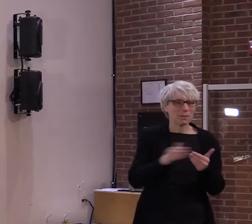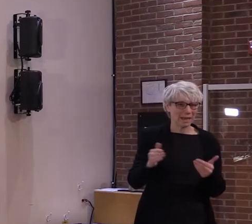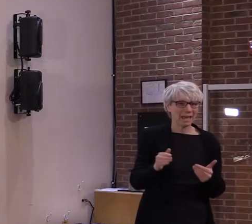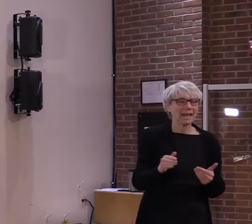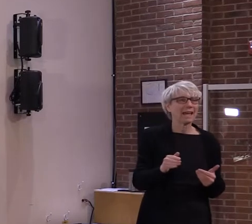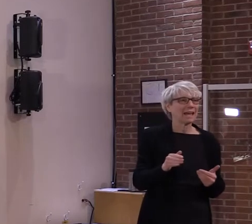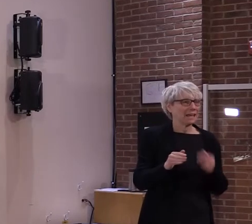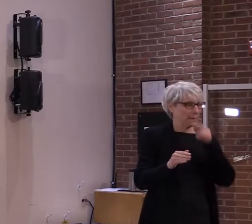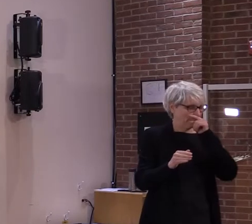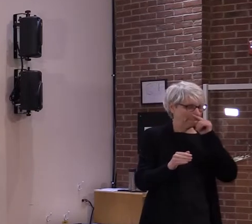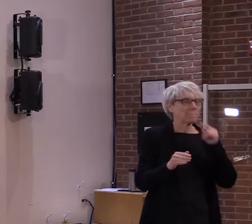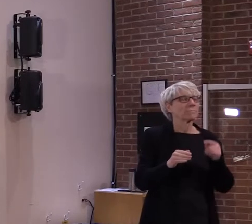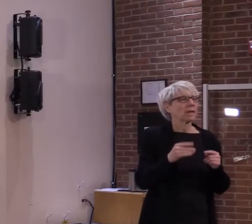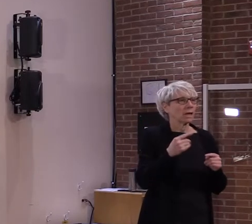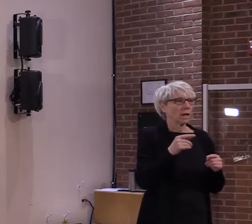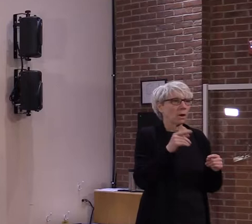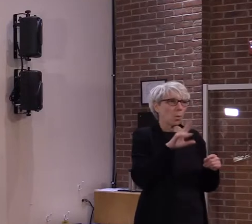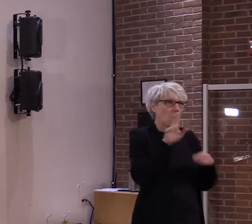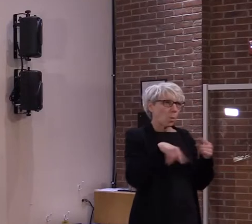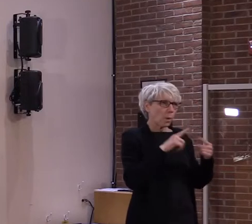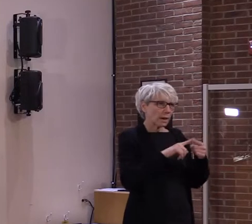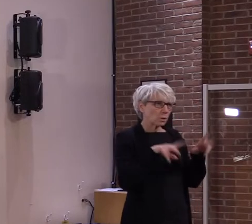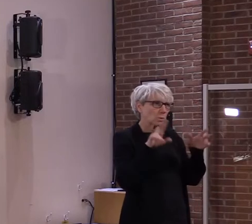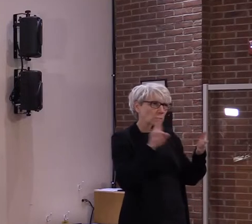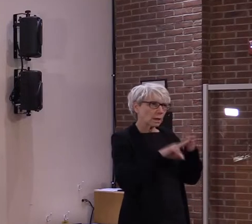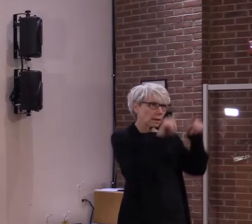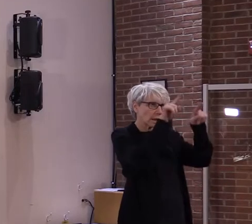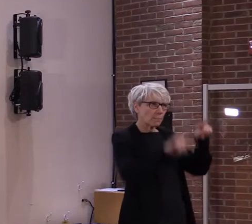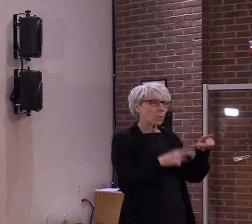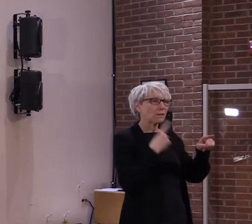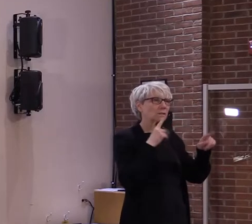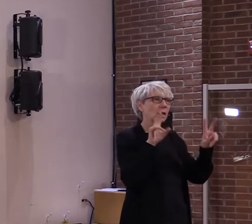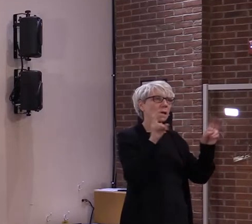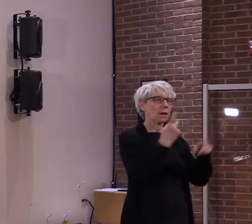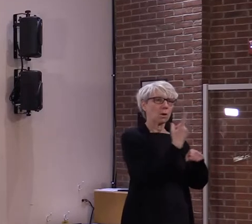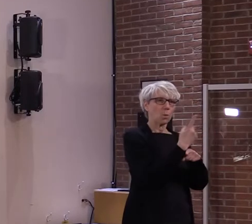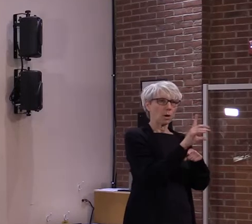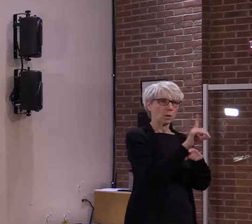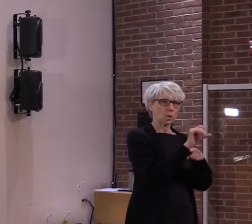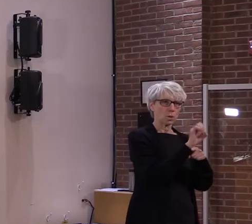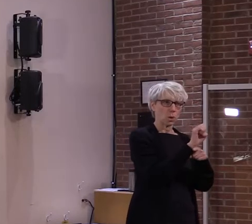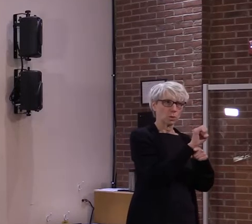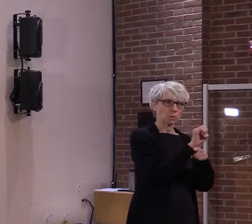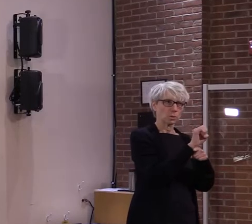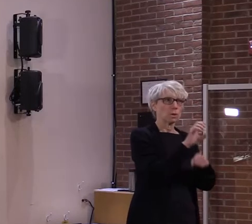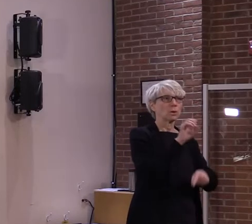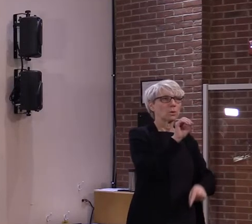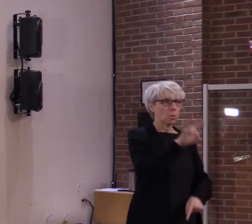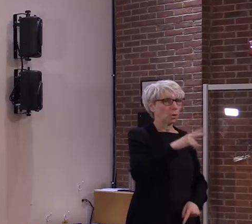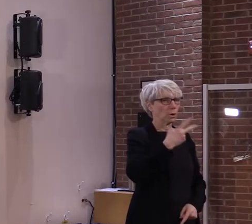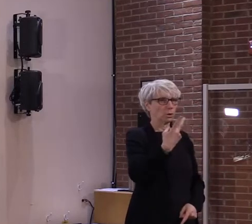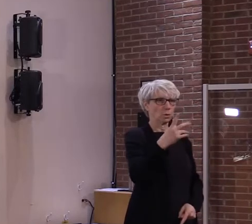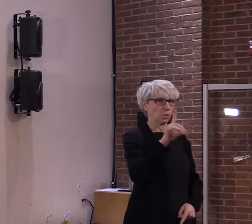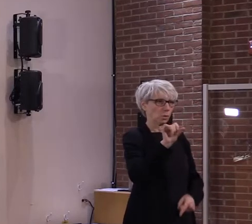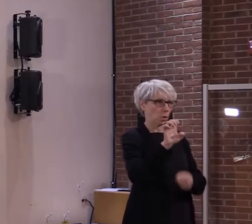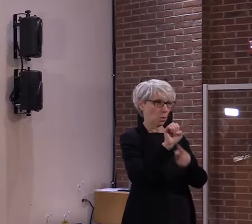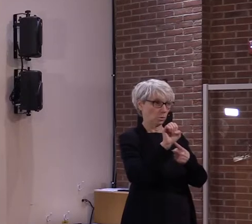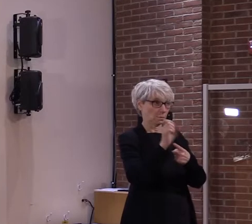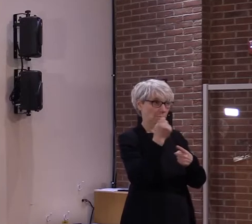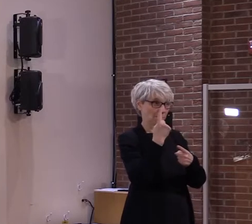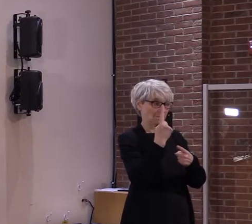dose. So when you go to sign up on a clinic, it will tell you whether it's a one dose or two dose clinic.